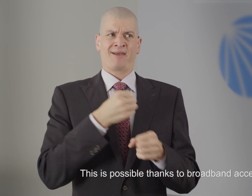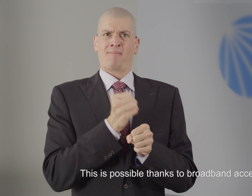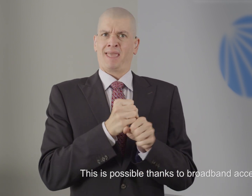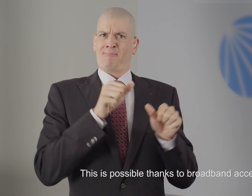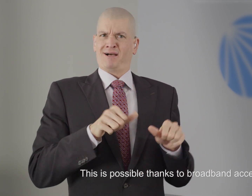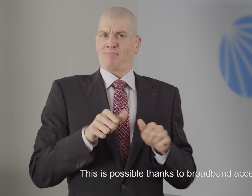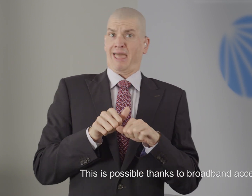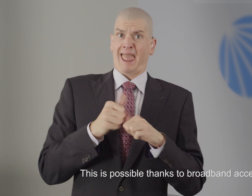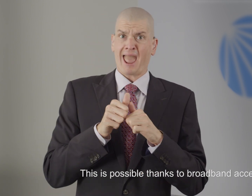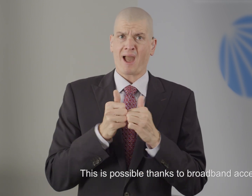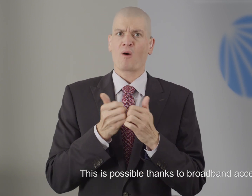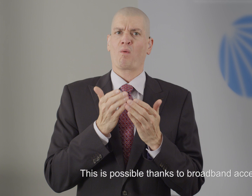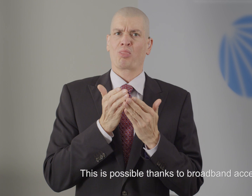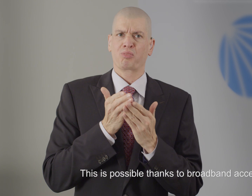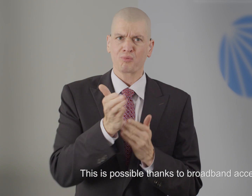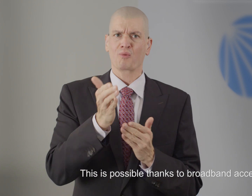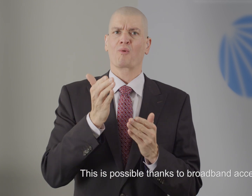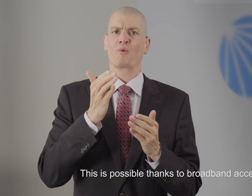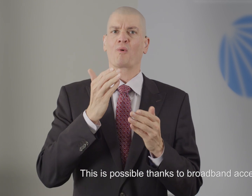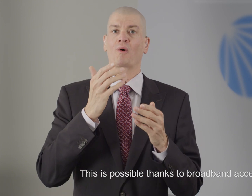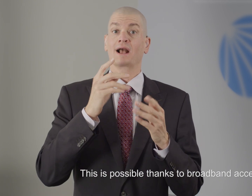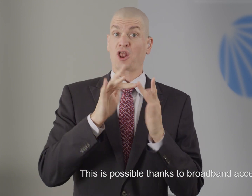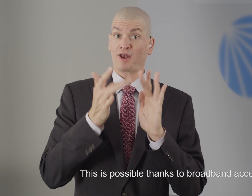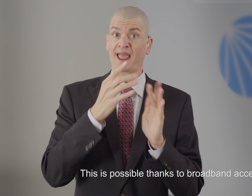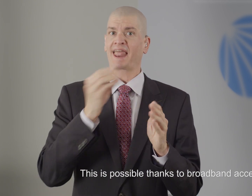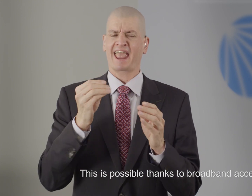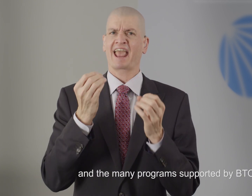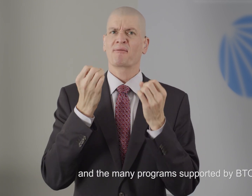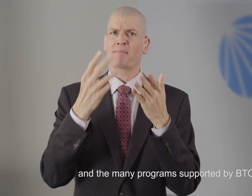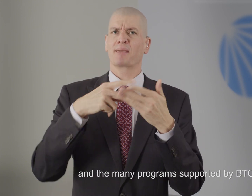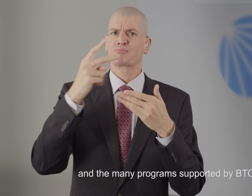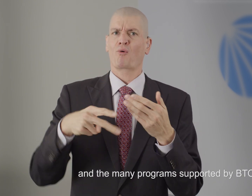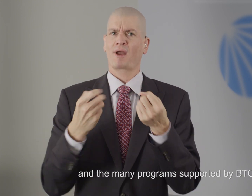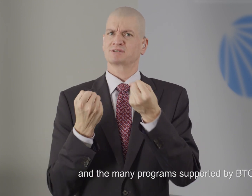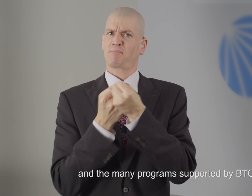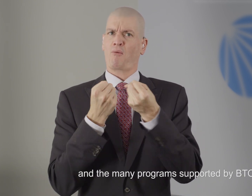This is possible thanks to broadband access and the many programs supported by BTOP.